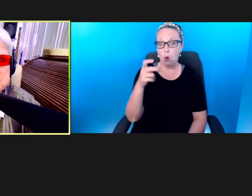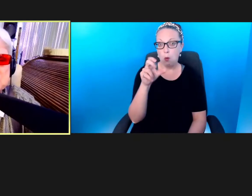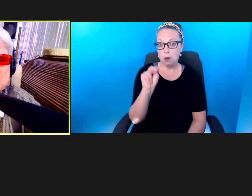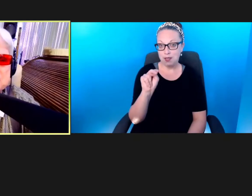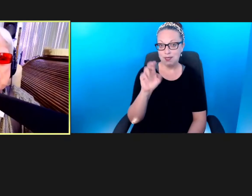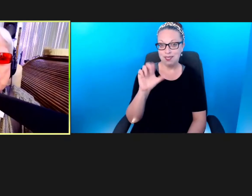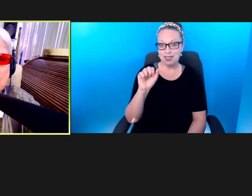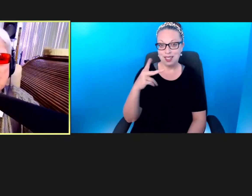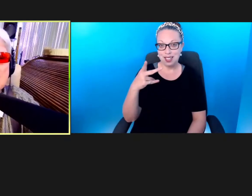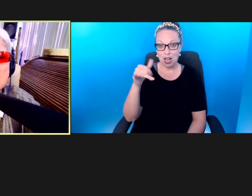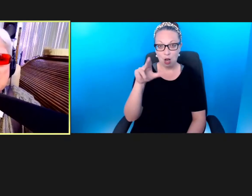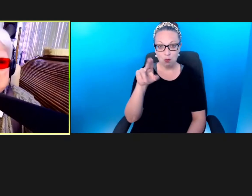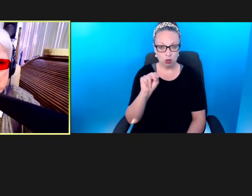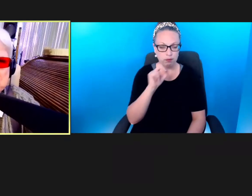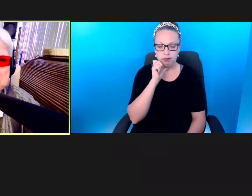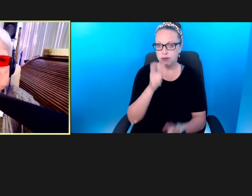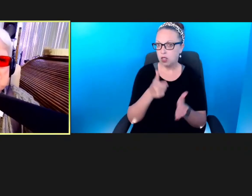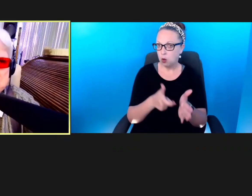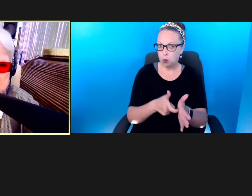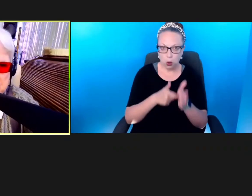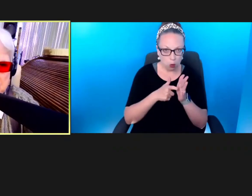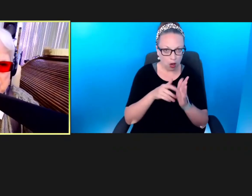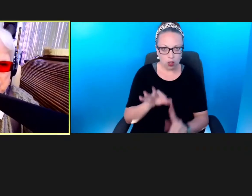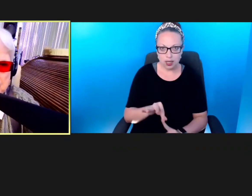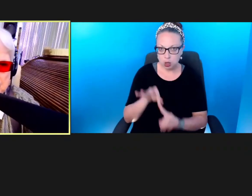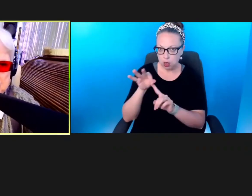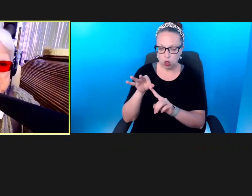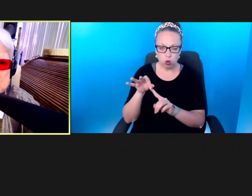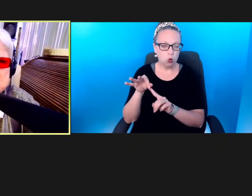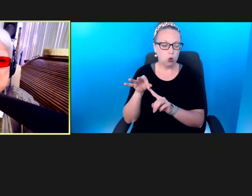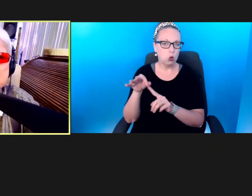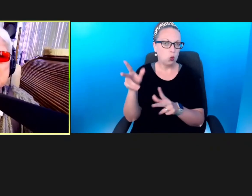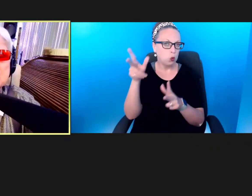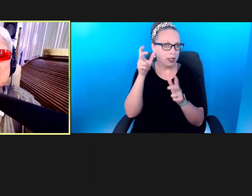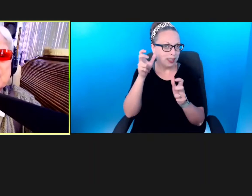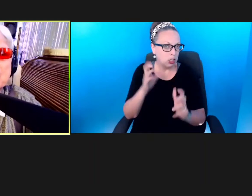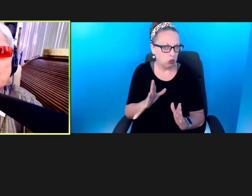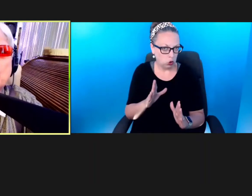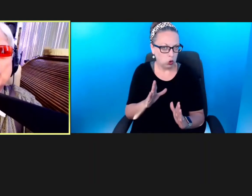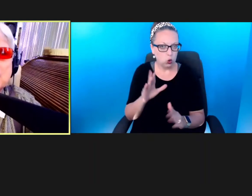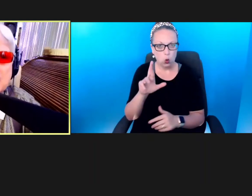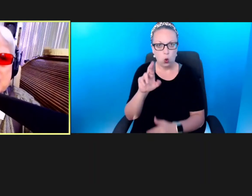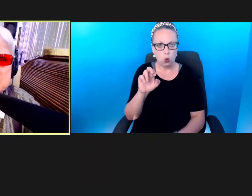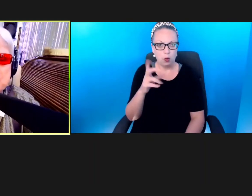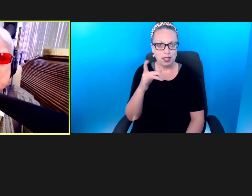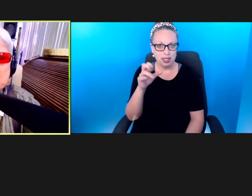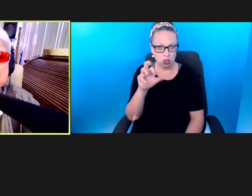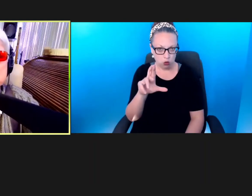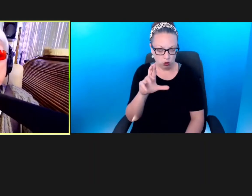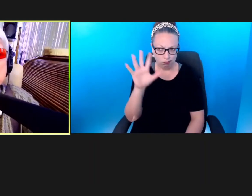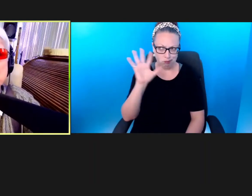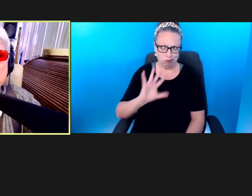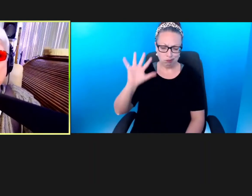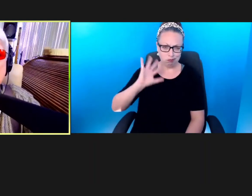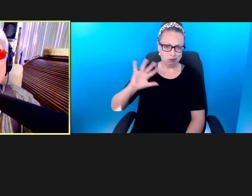captioning because it doesn't require a special receiver to receive it. In the old days,